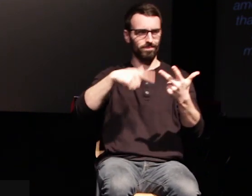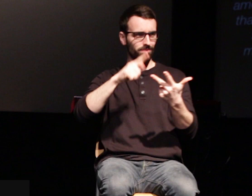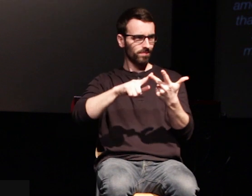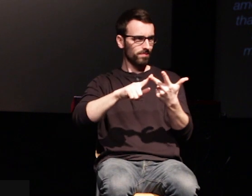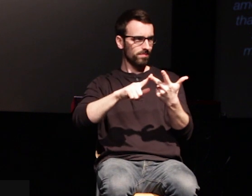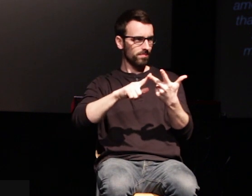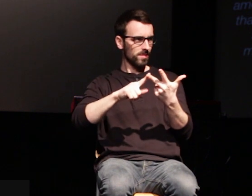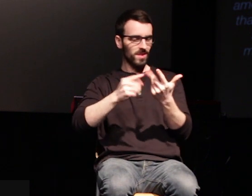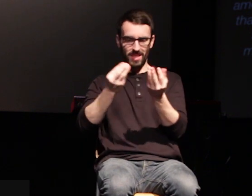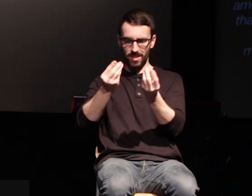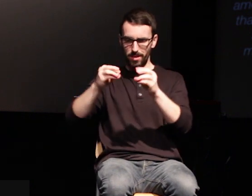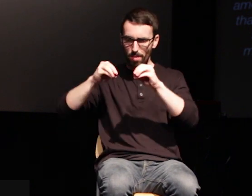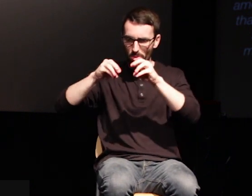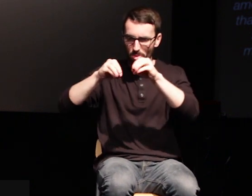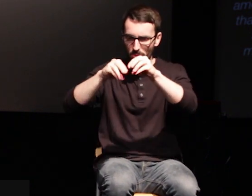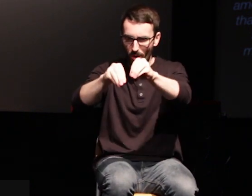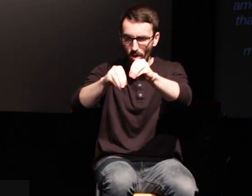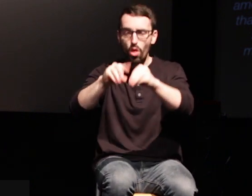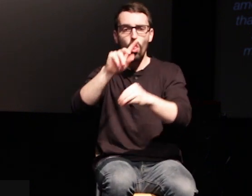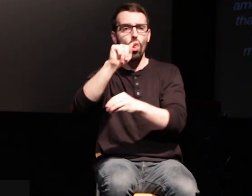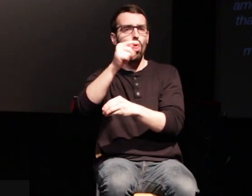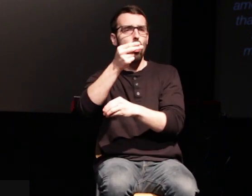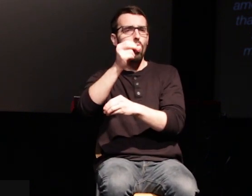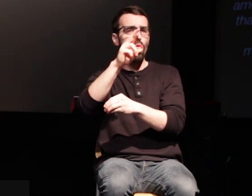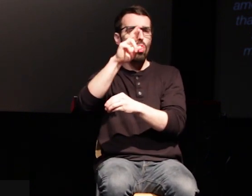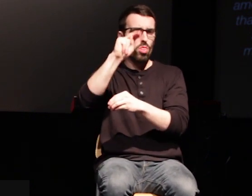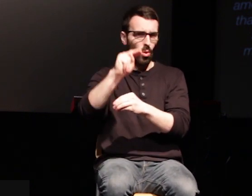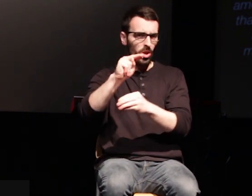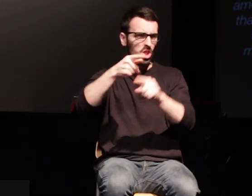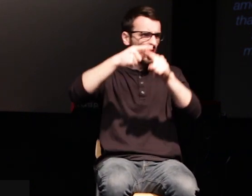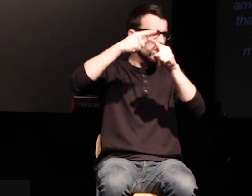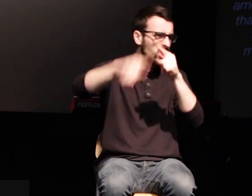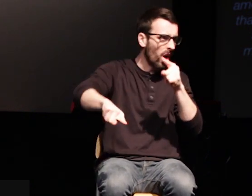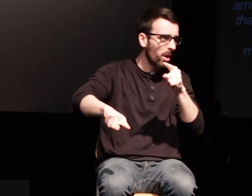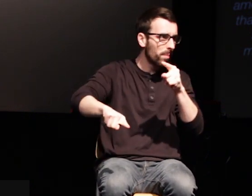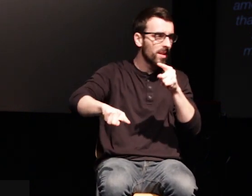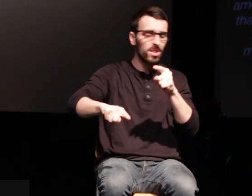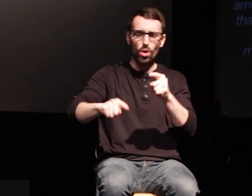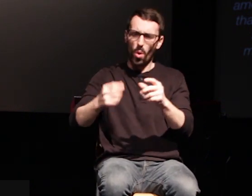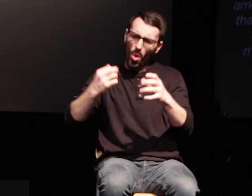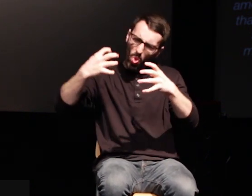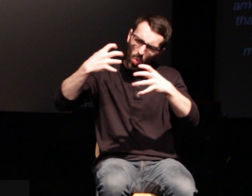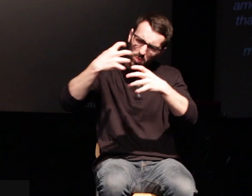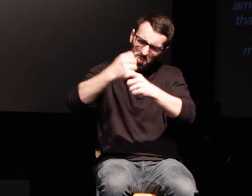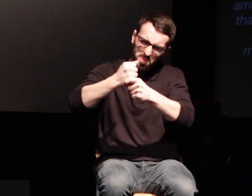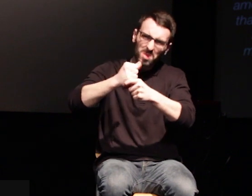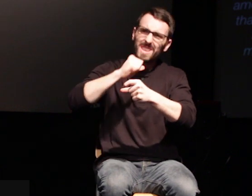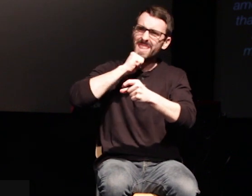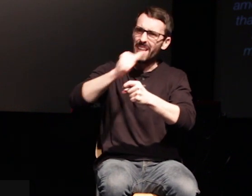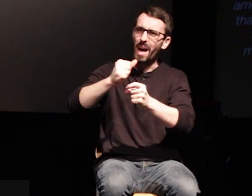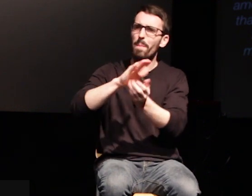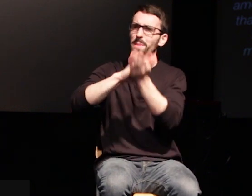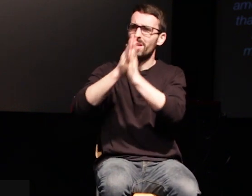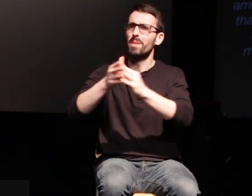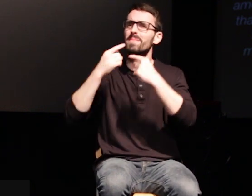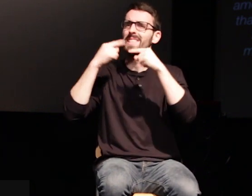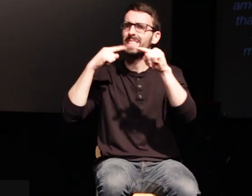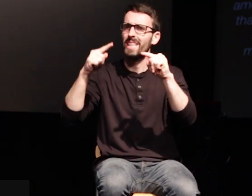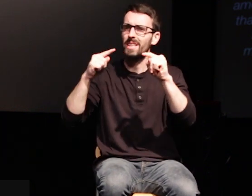thorns, which grew up and choked the plants so that they did not bear grain. Still other seed fell on good soil. It came